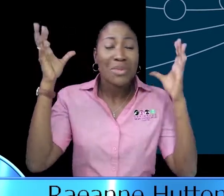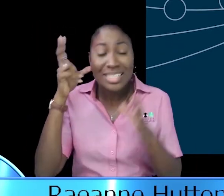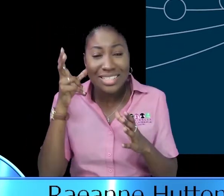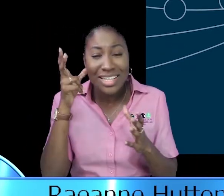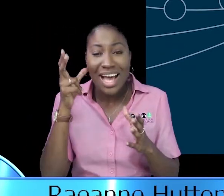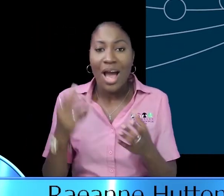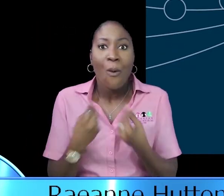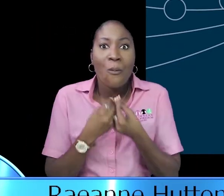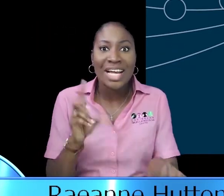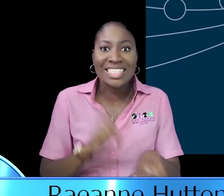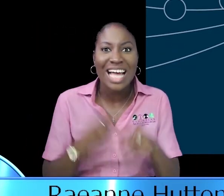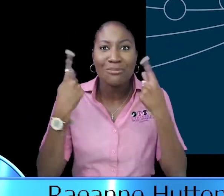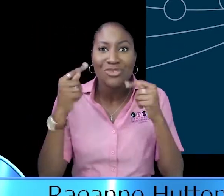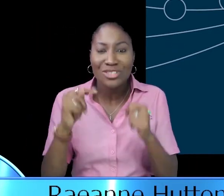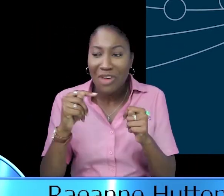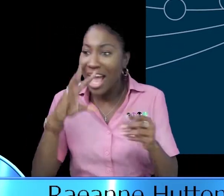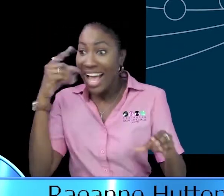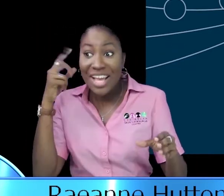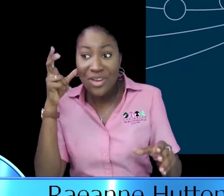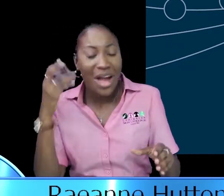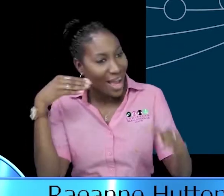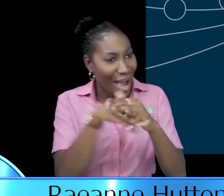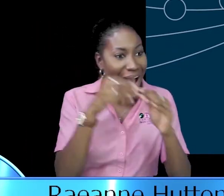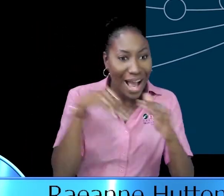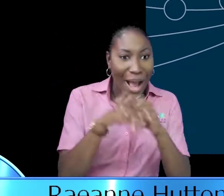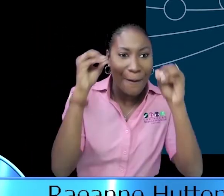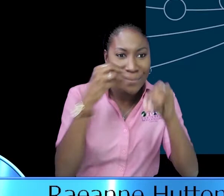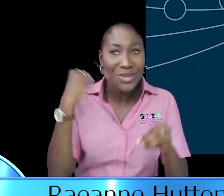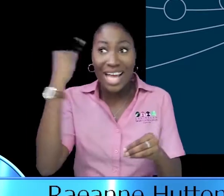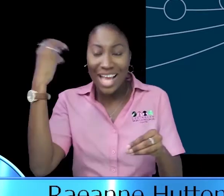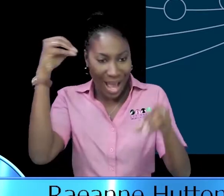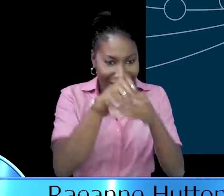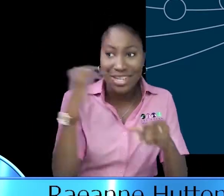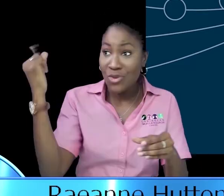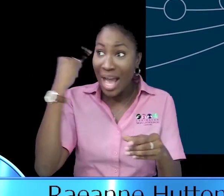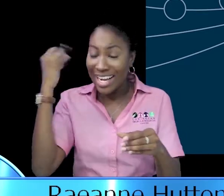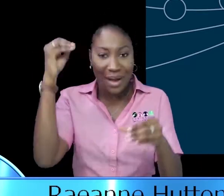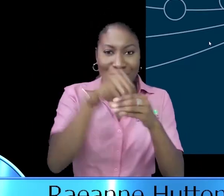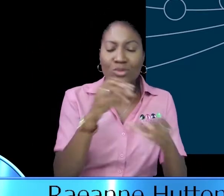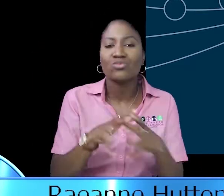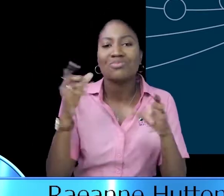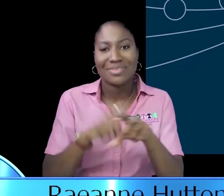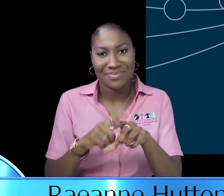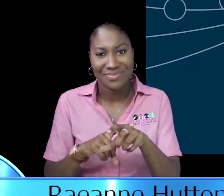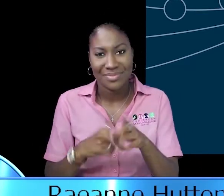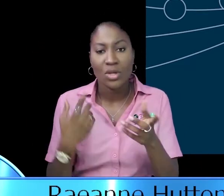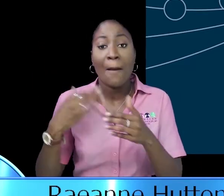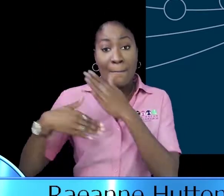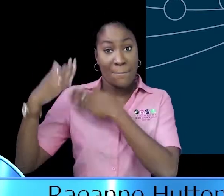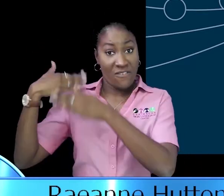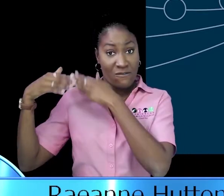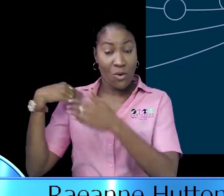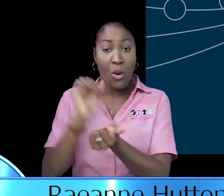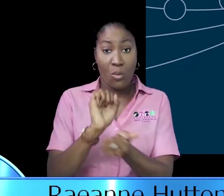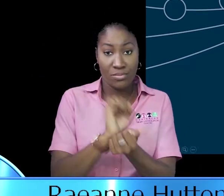of time that you waste just figuring out what your testers told you. And in my